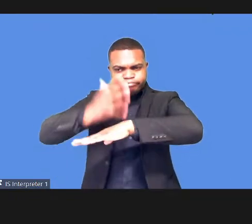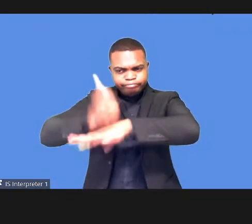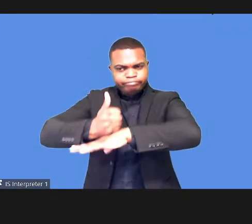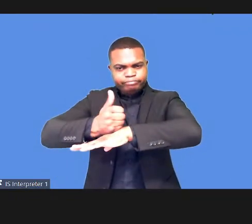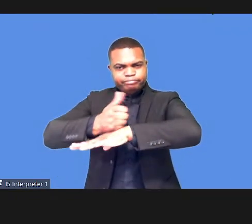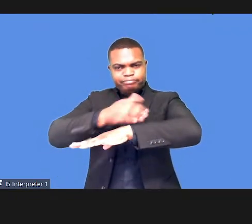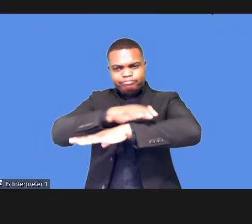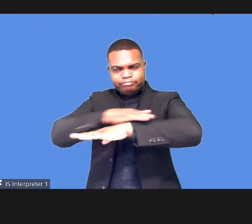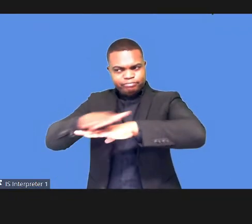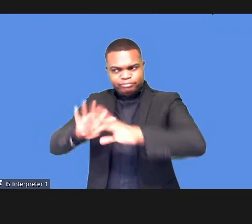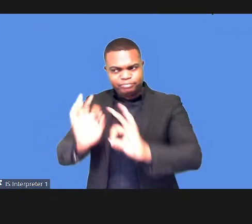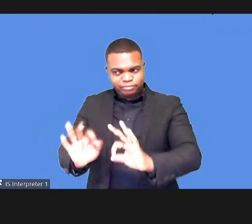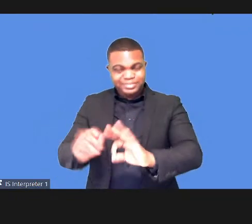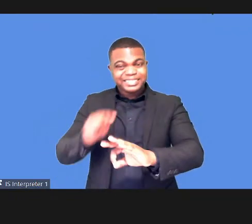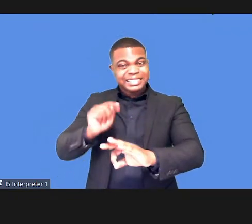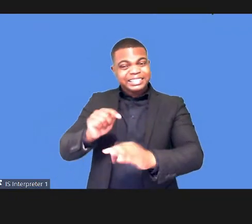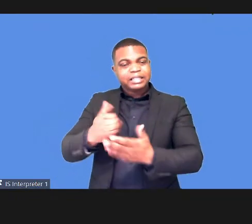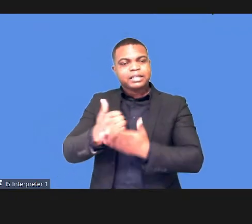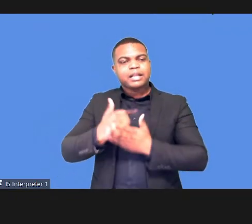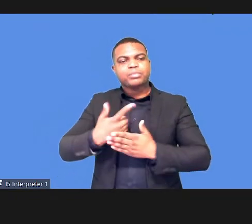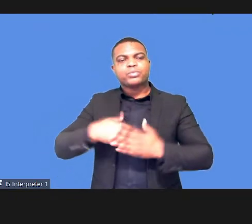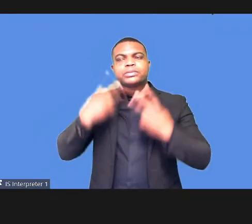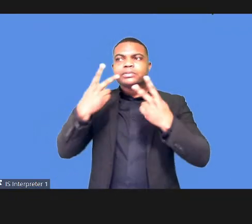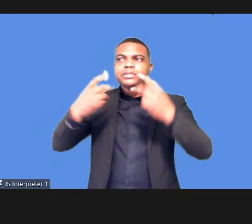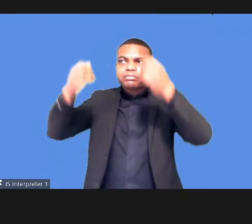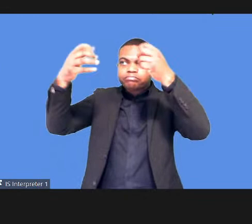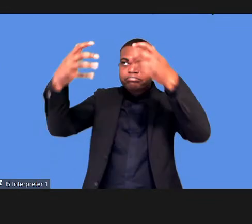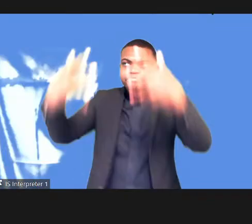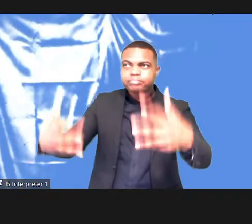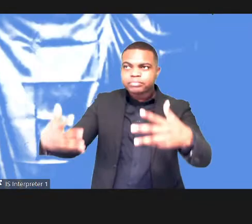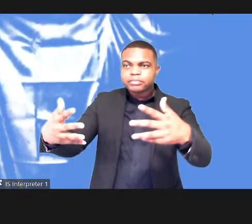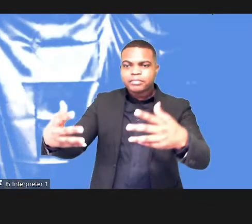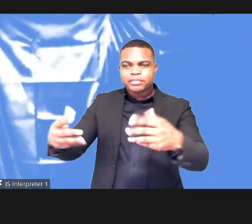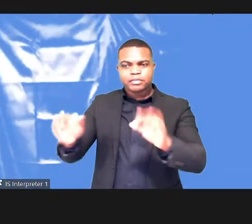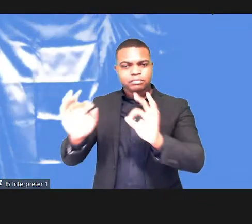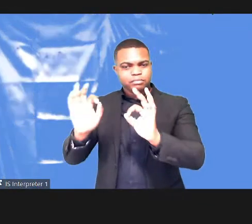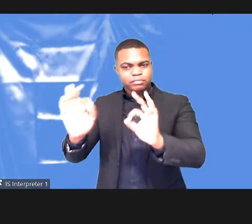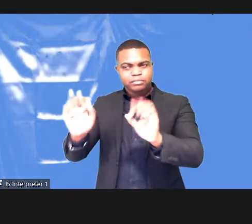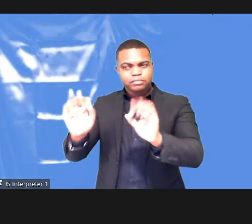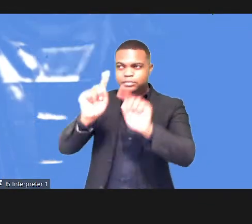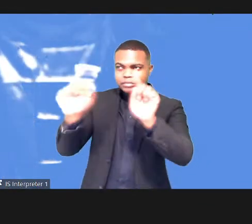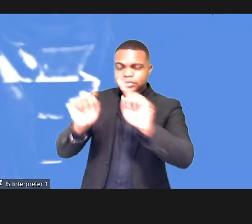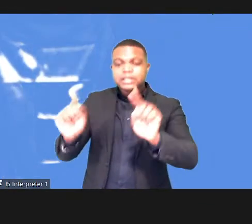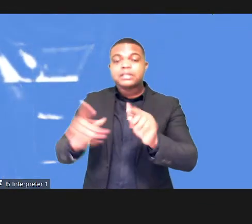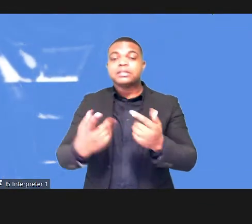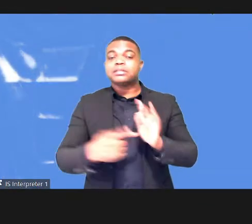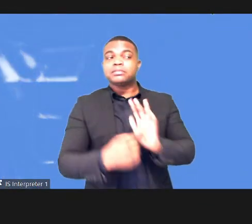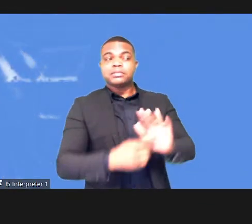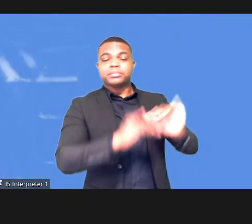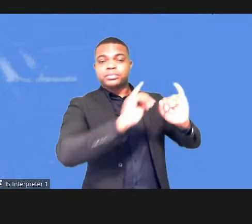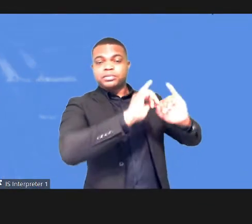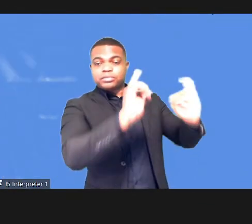national and regional or global systems, the